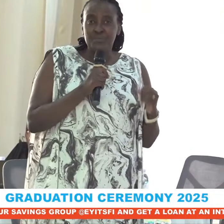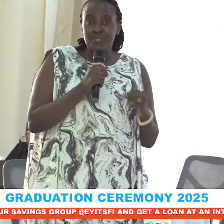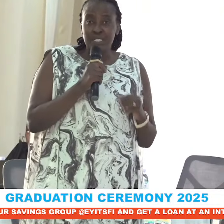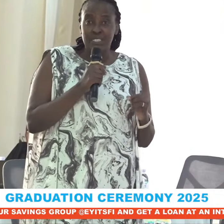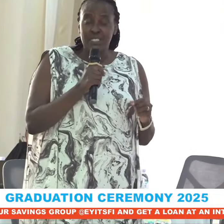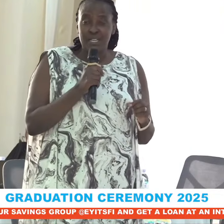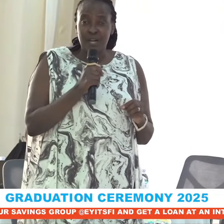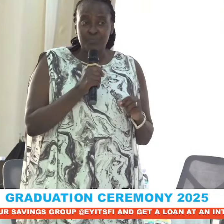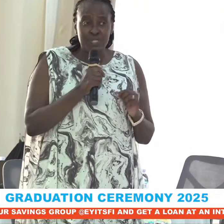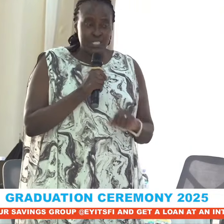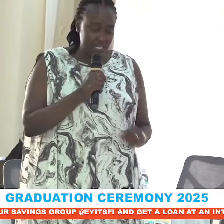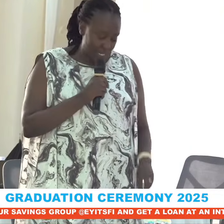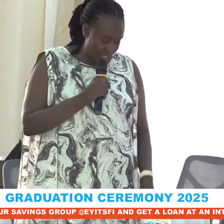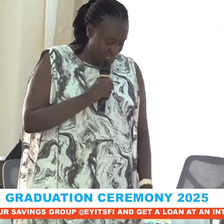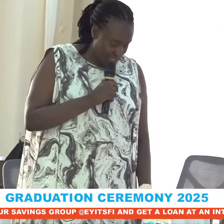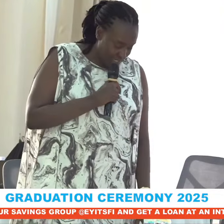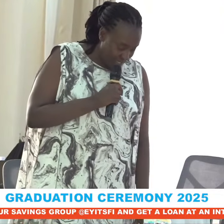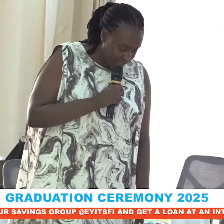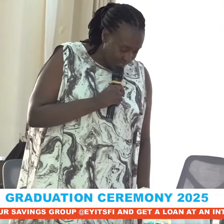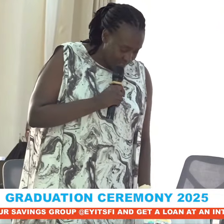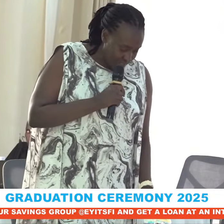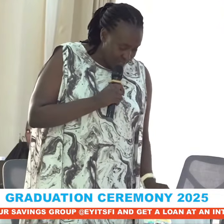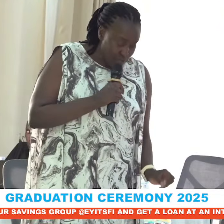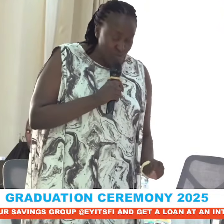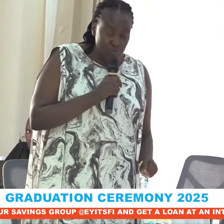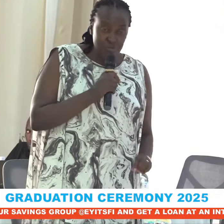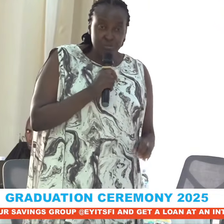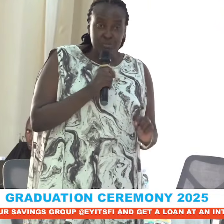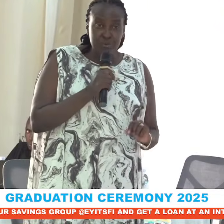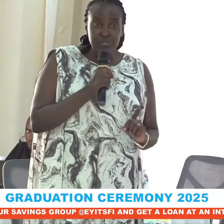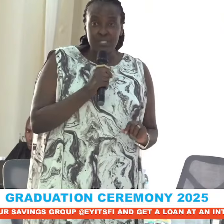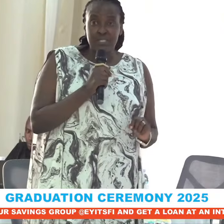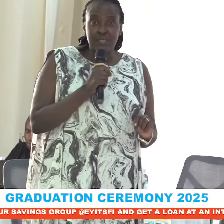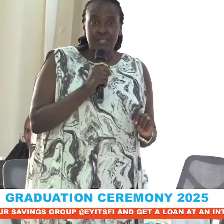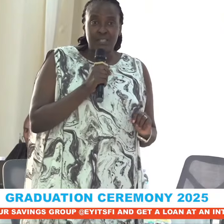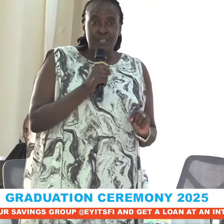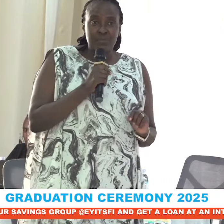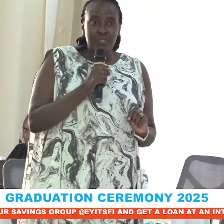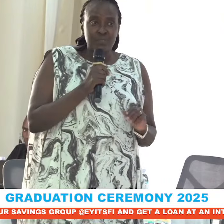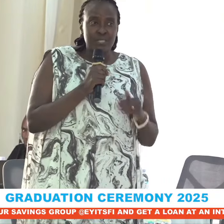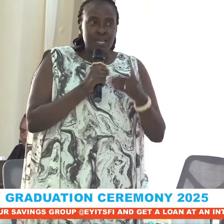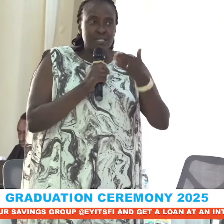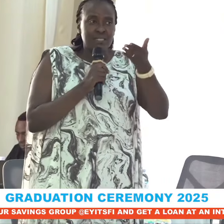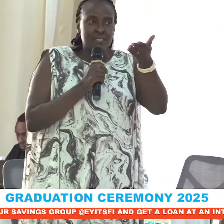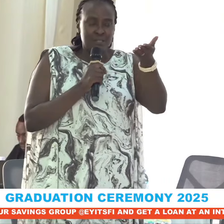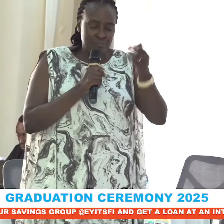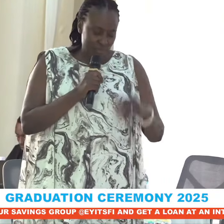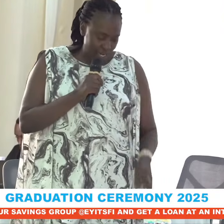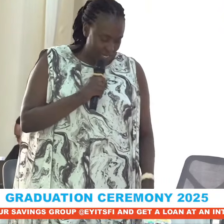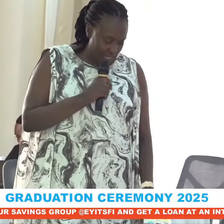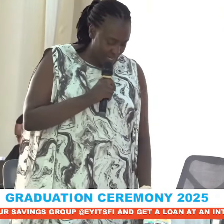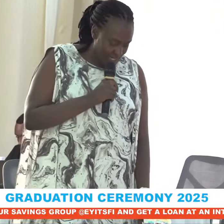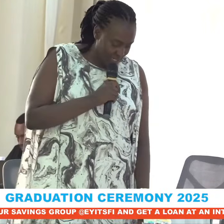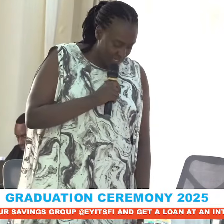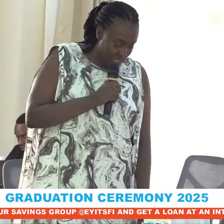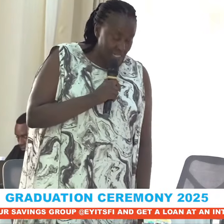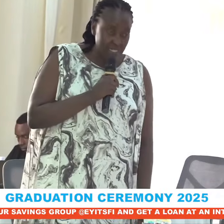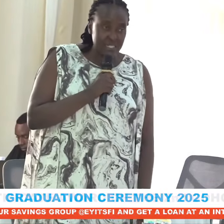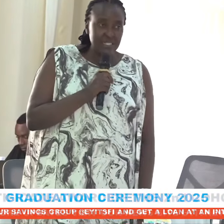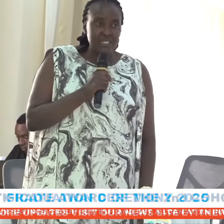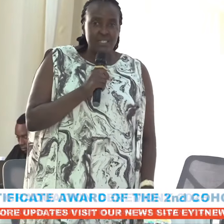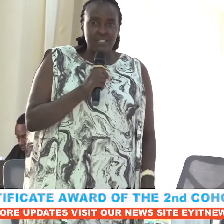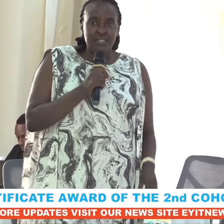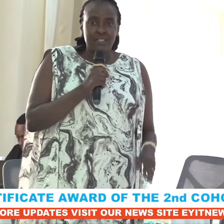really, really appreciate this short course, because like Brian has